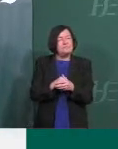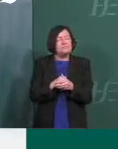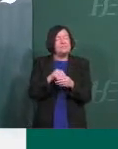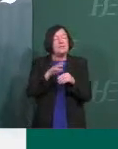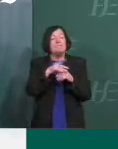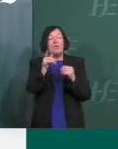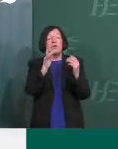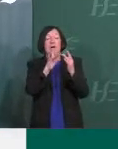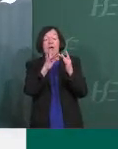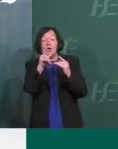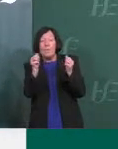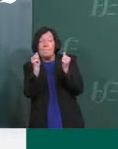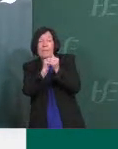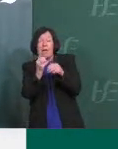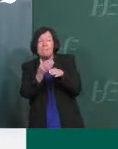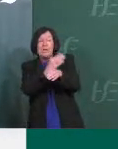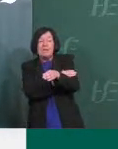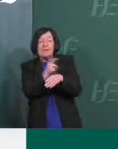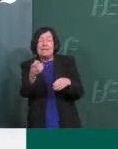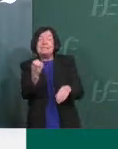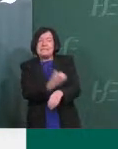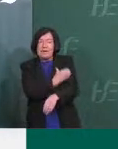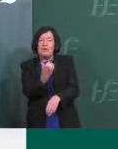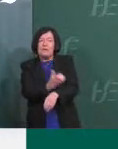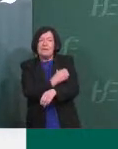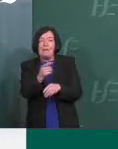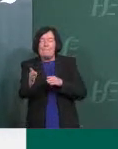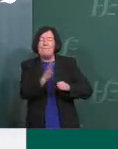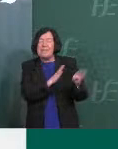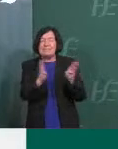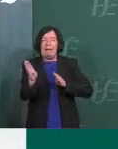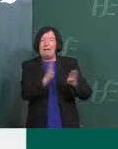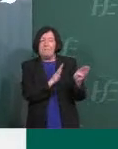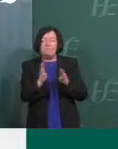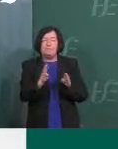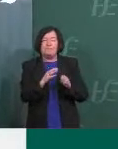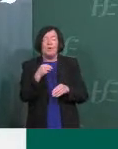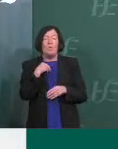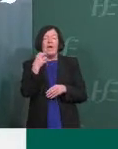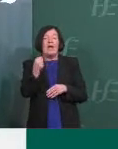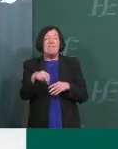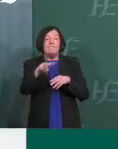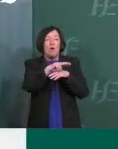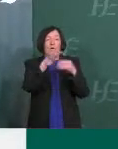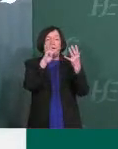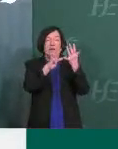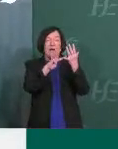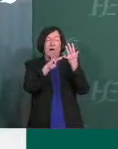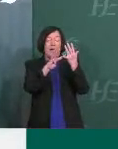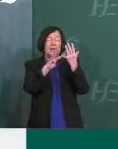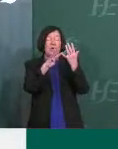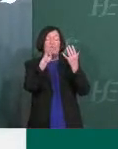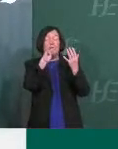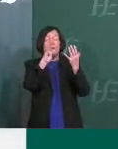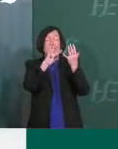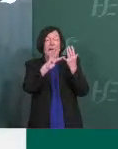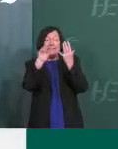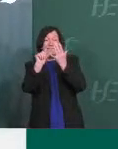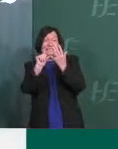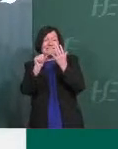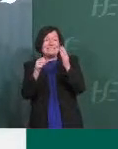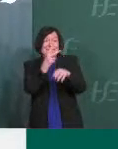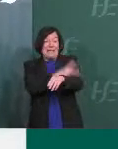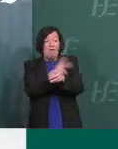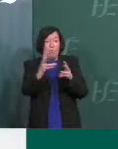So for contact tracing, again, contact tracing continues to be a very busy place. We have over 996 staff now working in